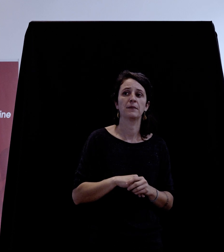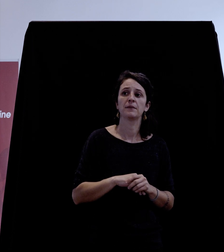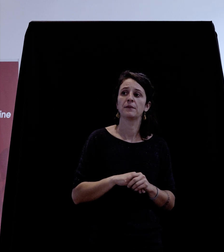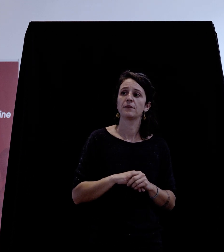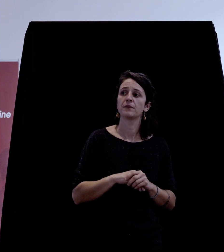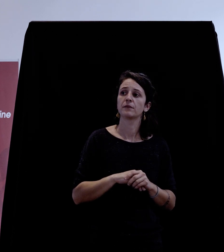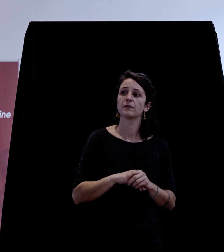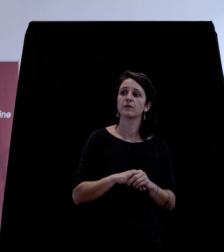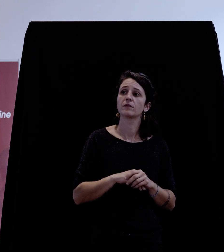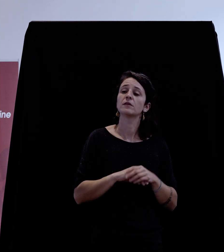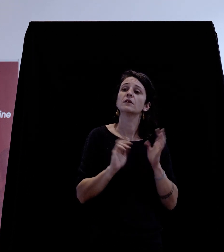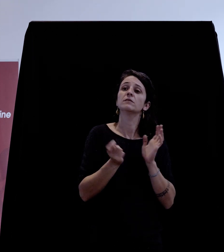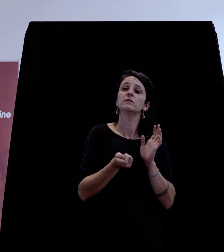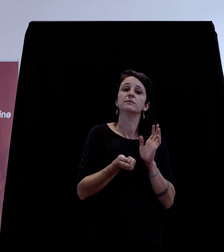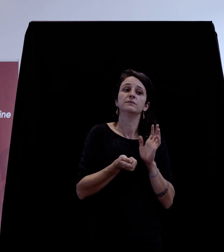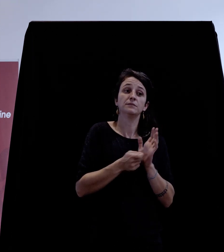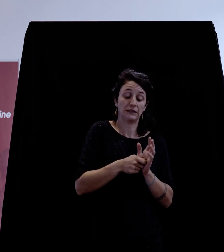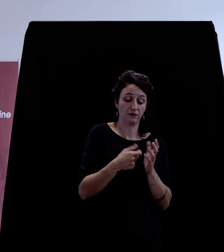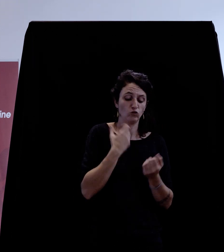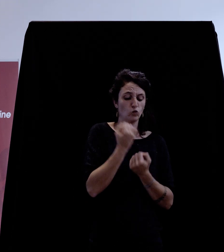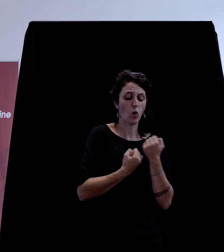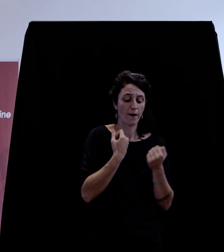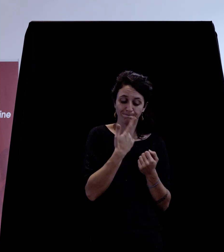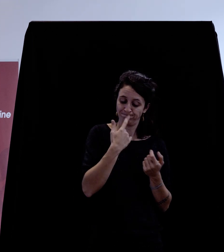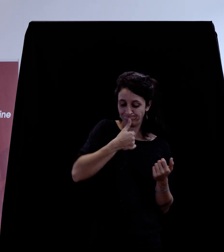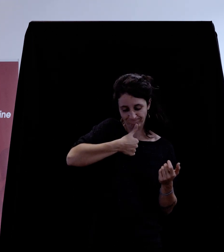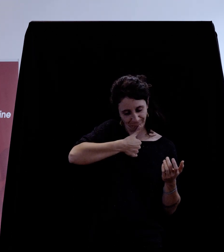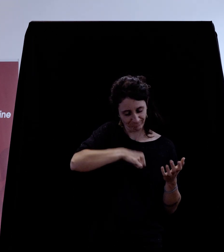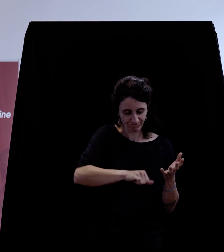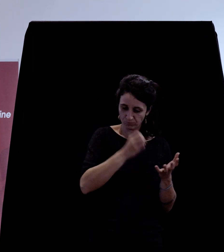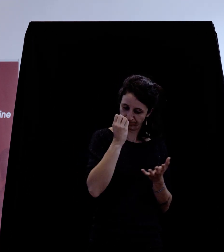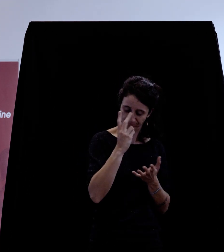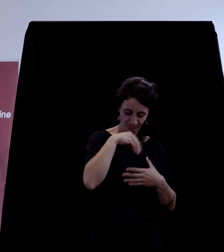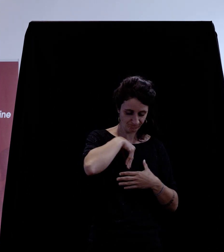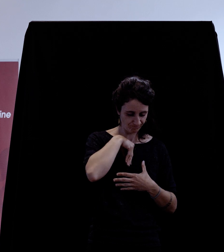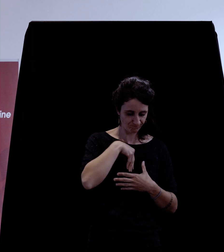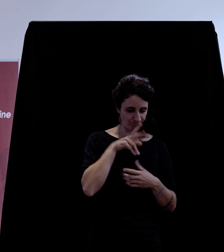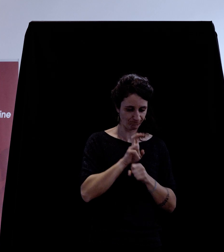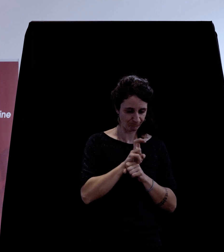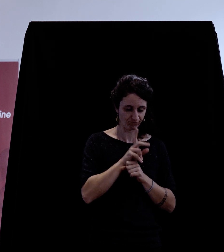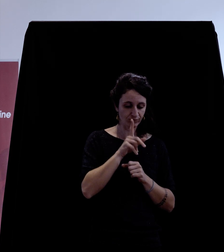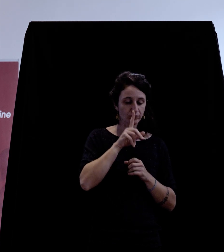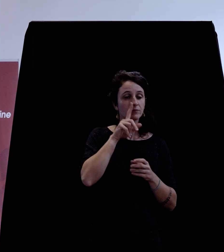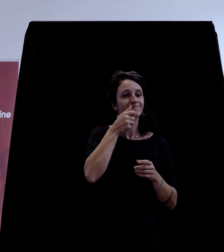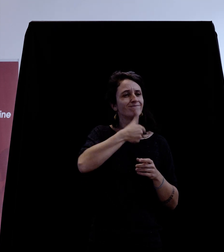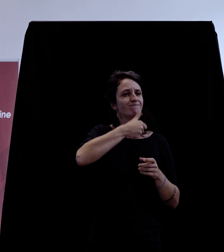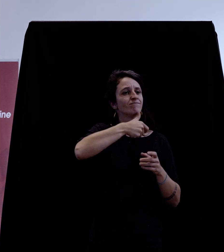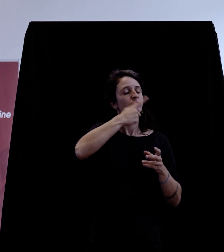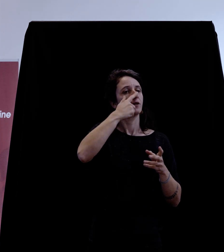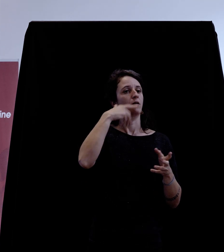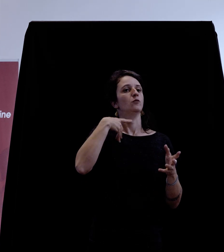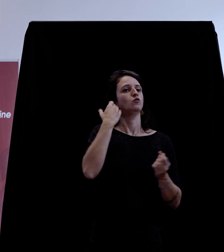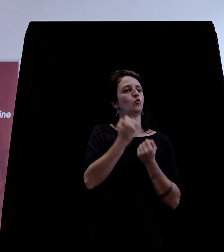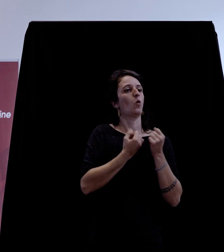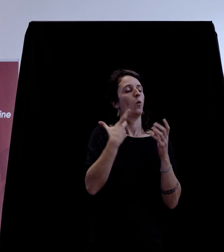we tend to forget about it a little bit. I mean, I'm old enough now that I've got pain in different parts of my body.